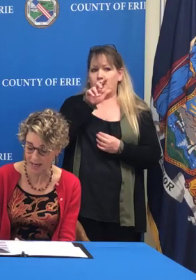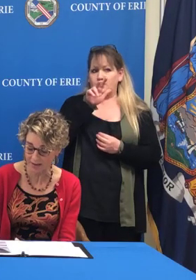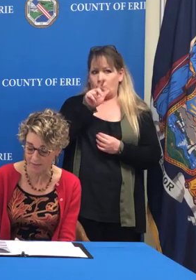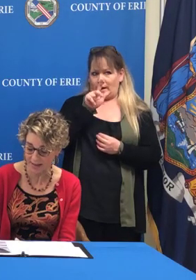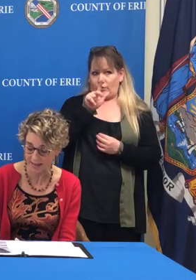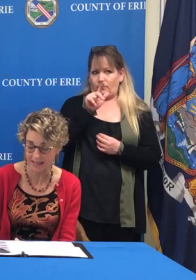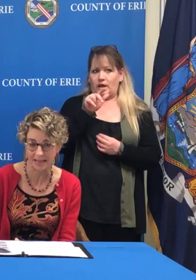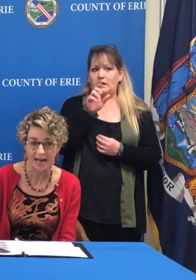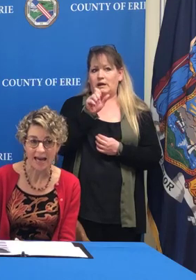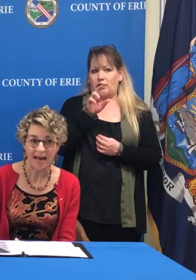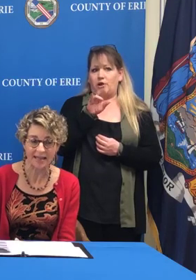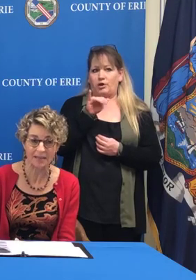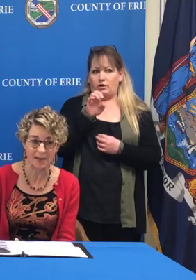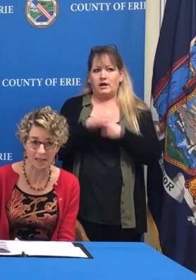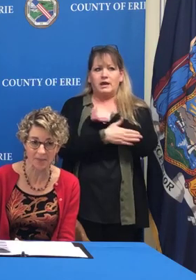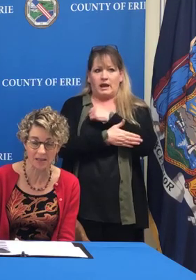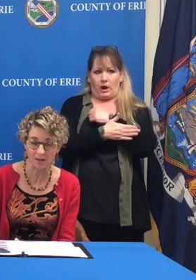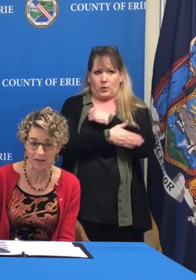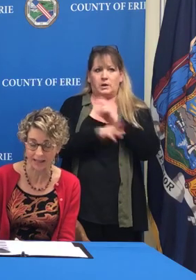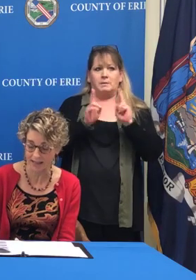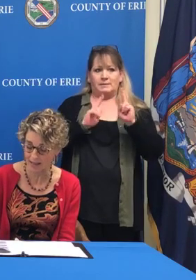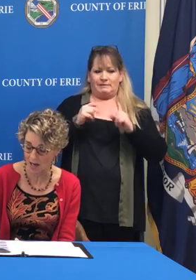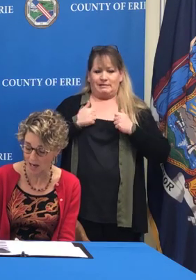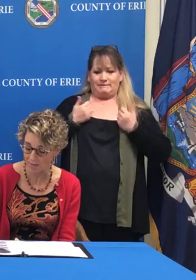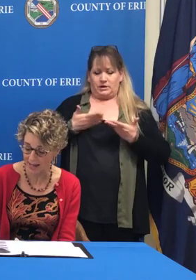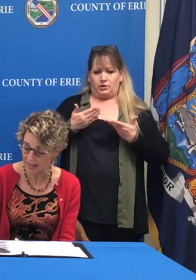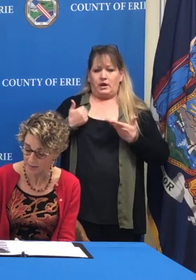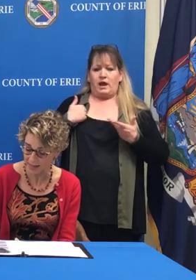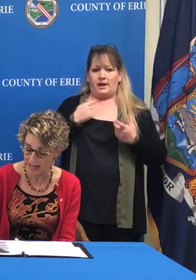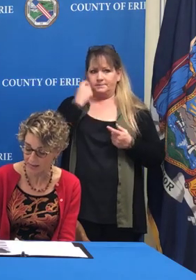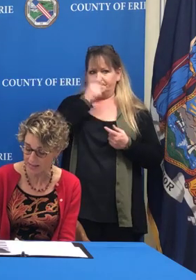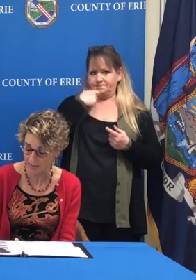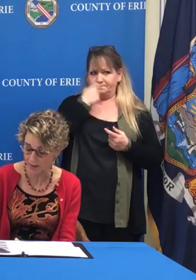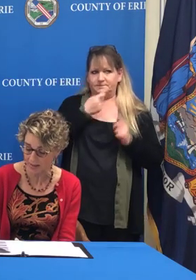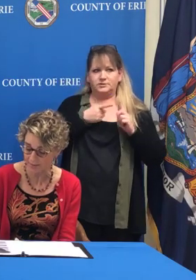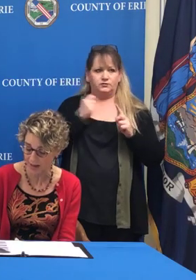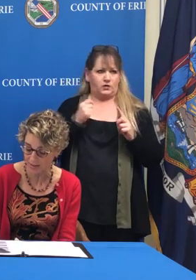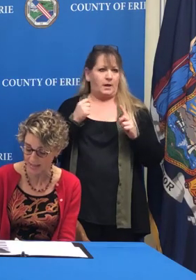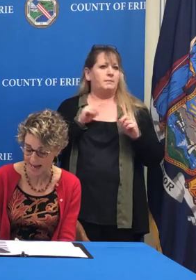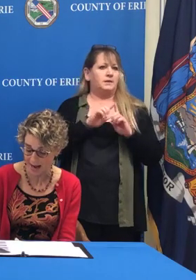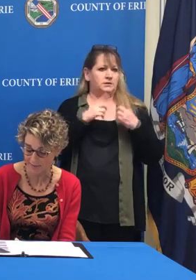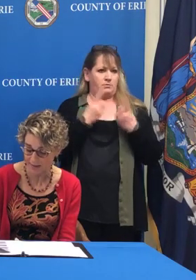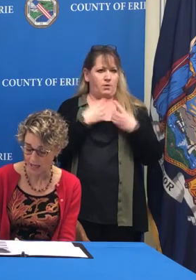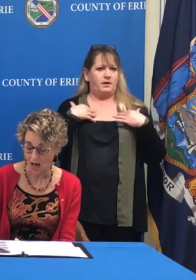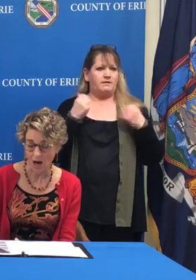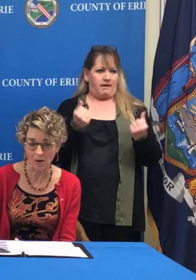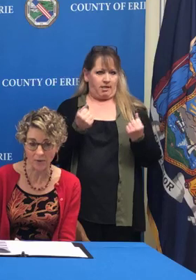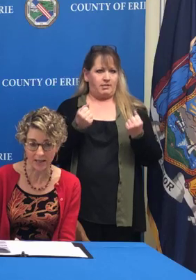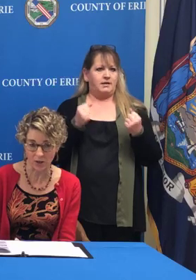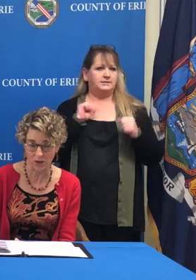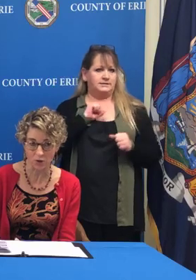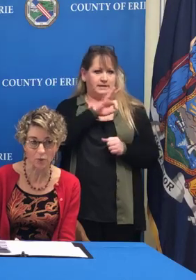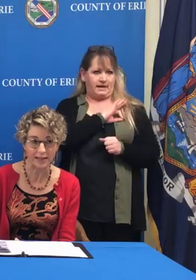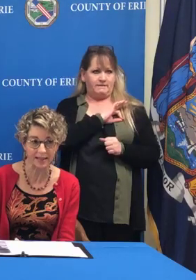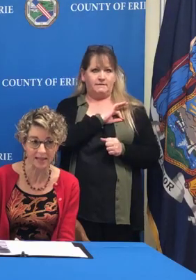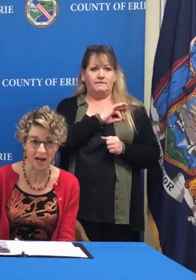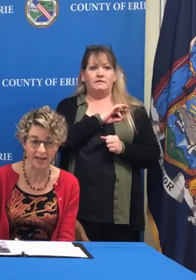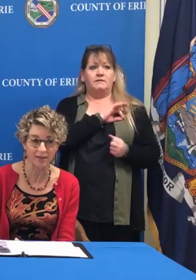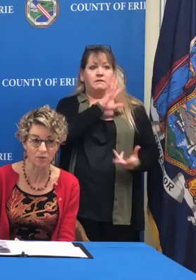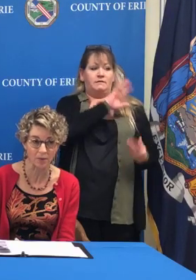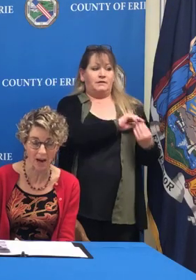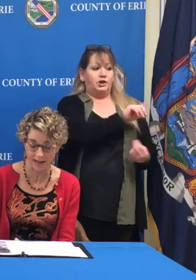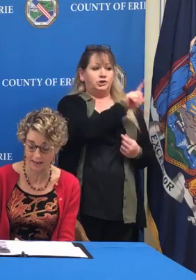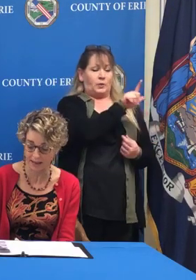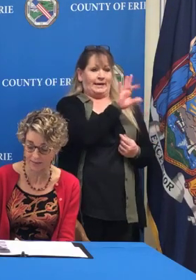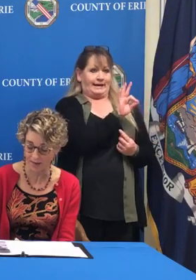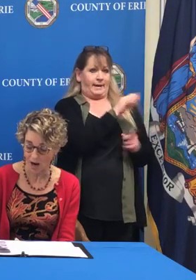Erie County residents had specimens collected by Erie County Department of Health staff, of which